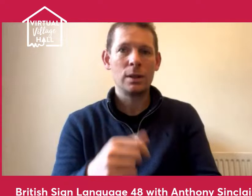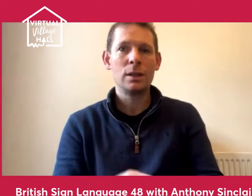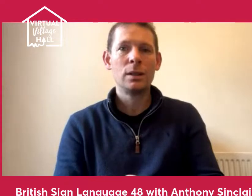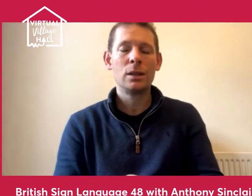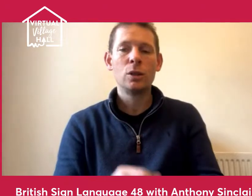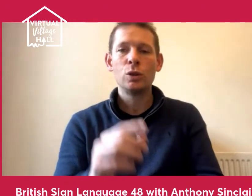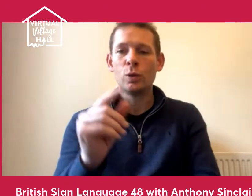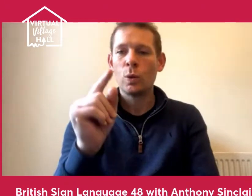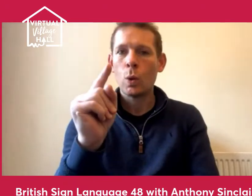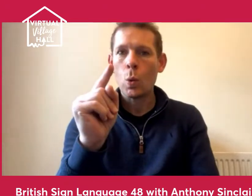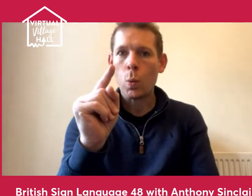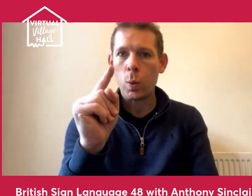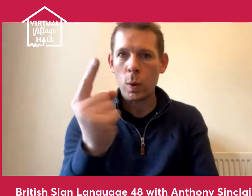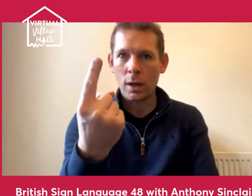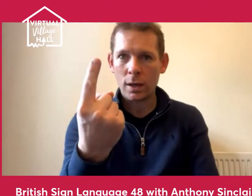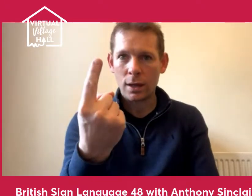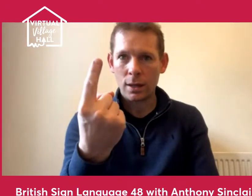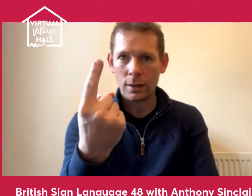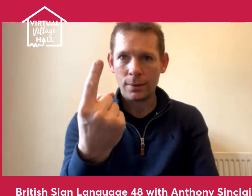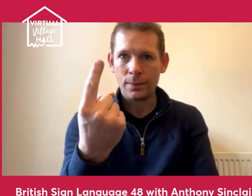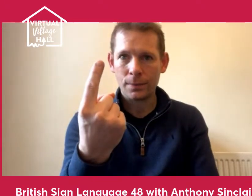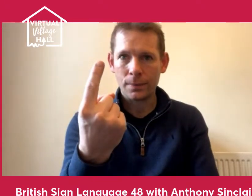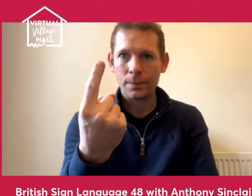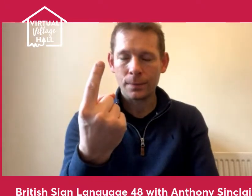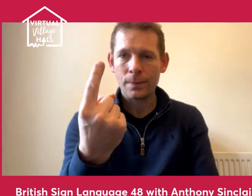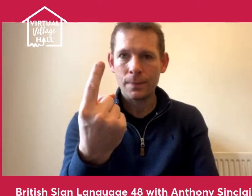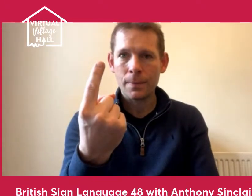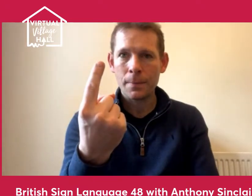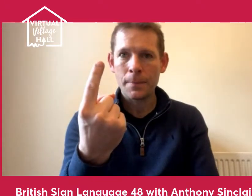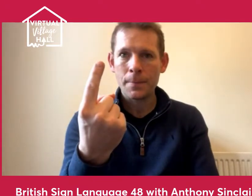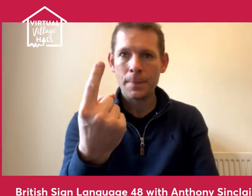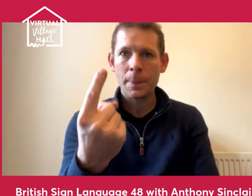Okay, let's go through them all again. So 1 o'clock,